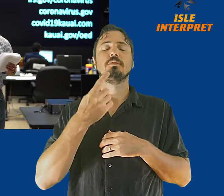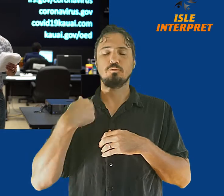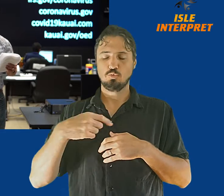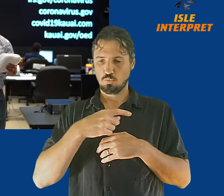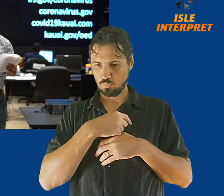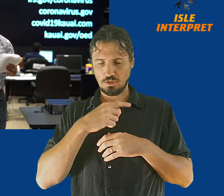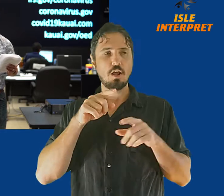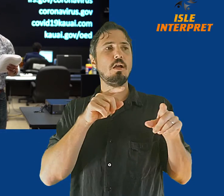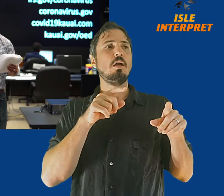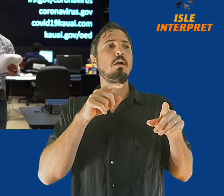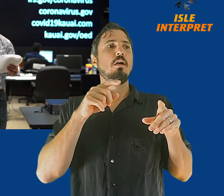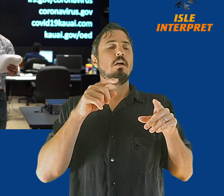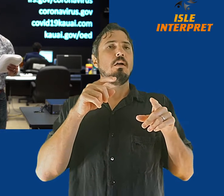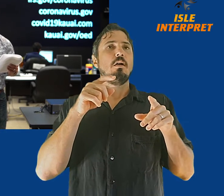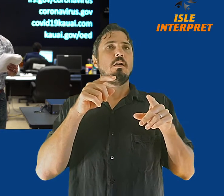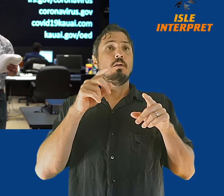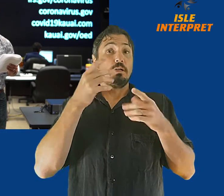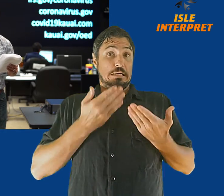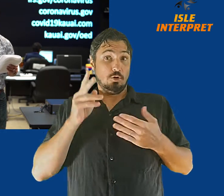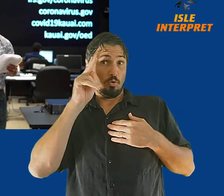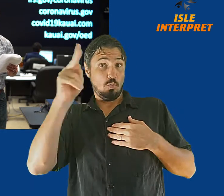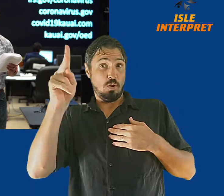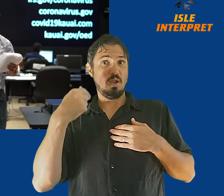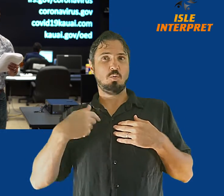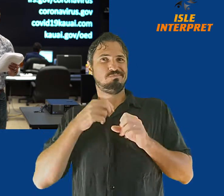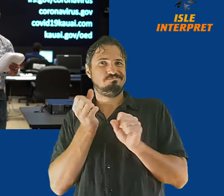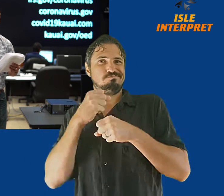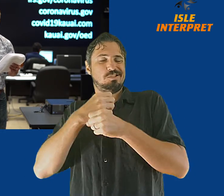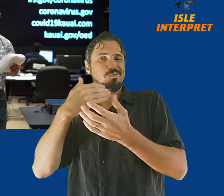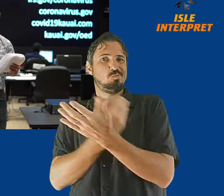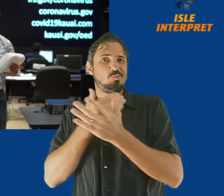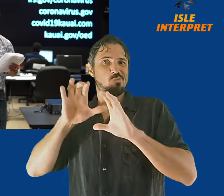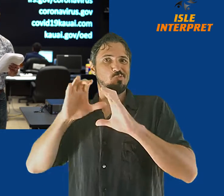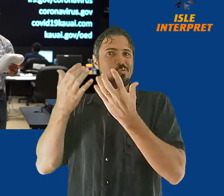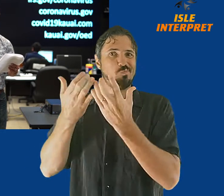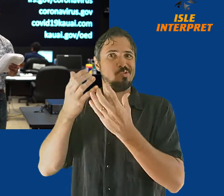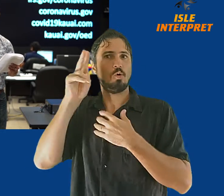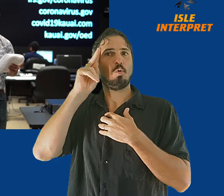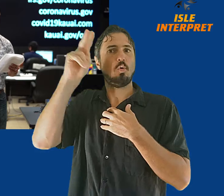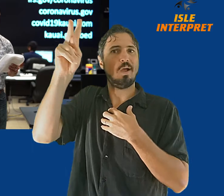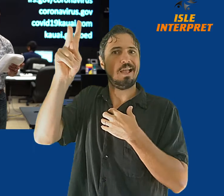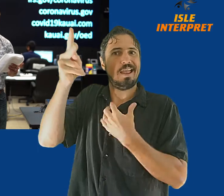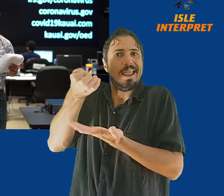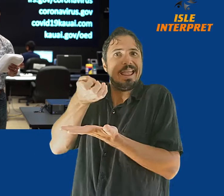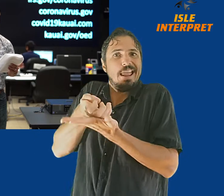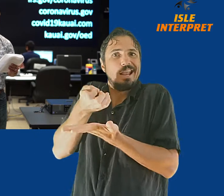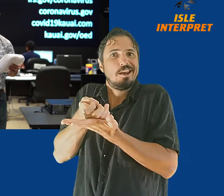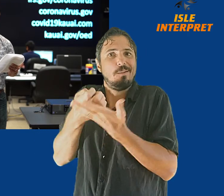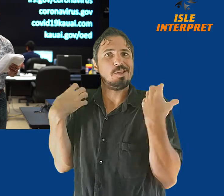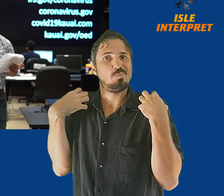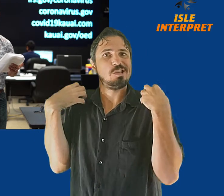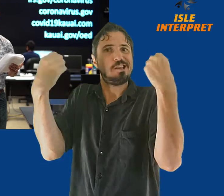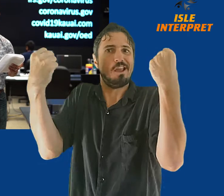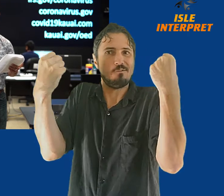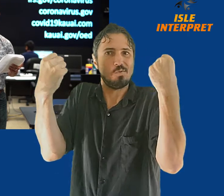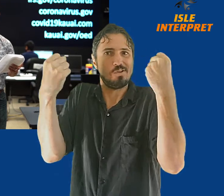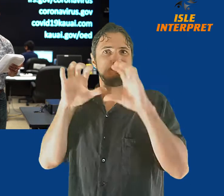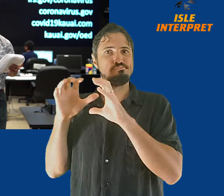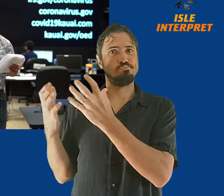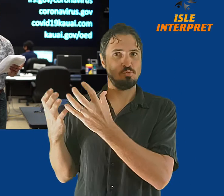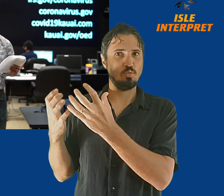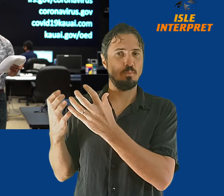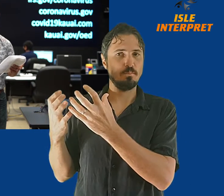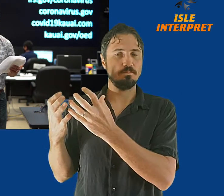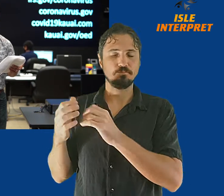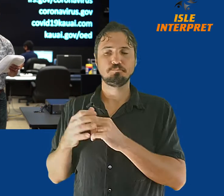we have created the Kauai Economic Recovery Committee. This effort is led by an executive committee comprised of representatives from